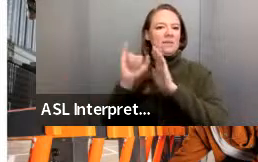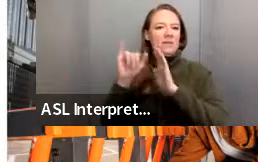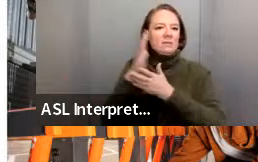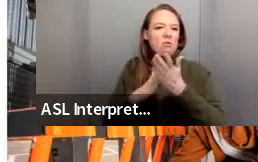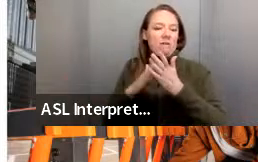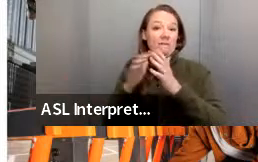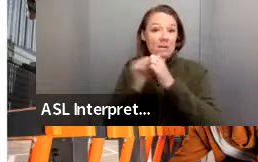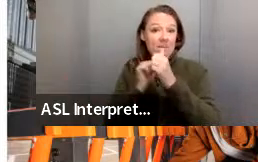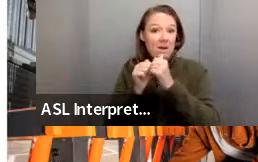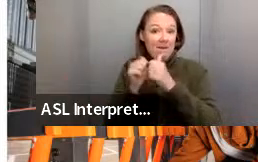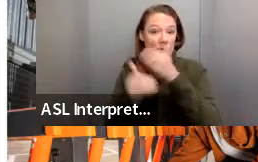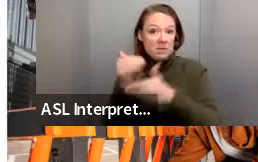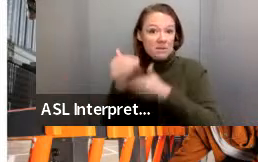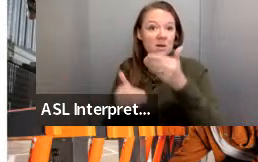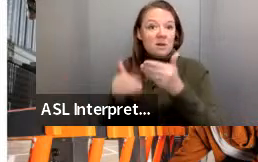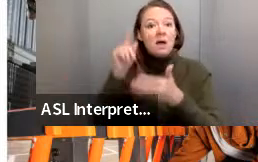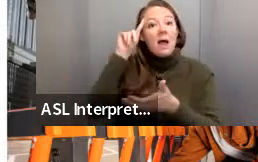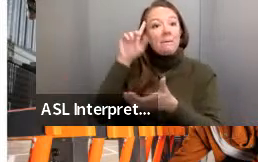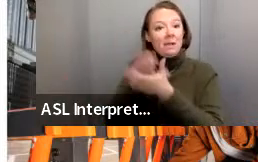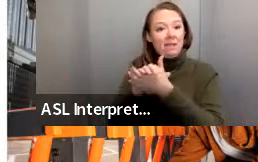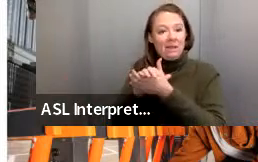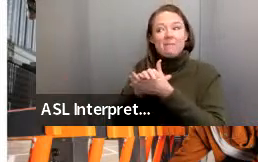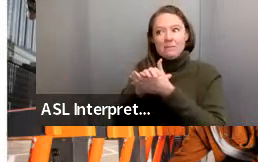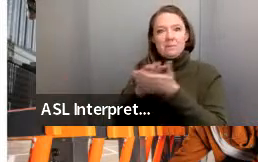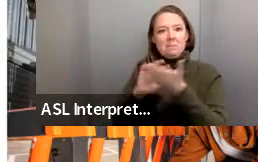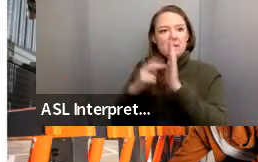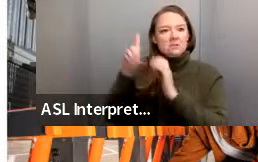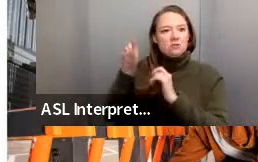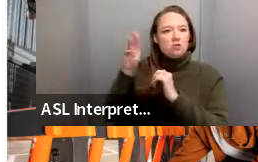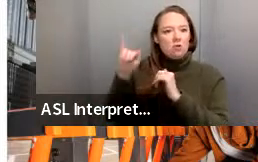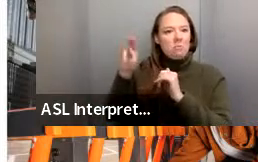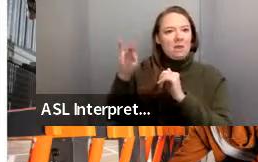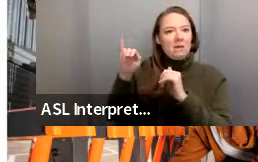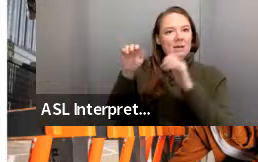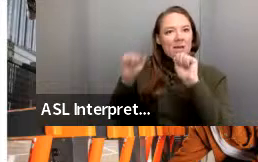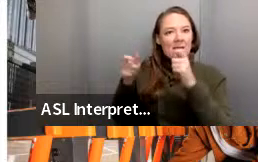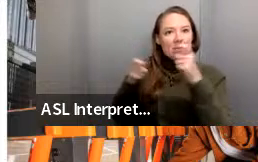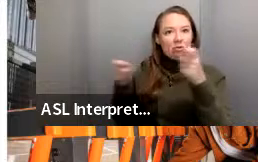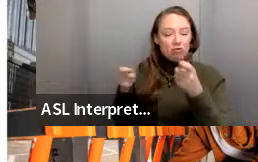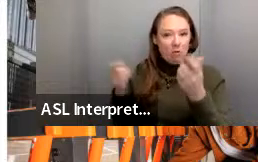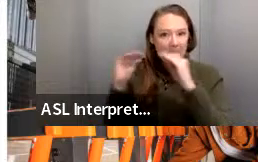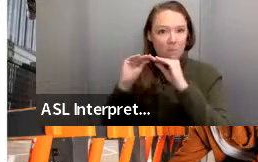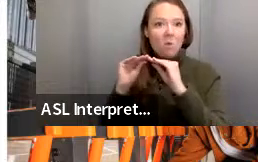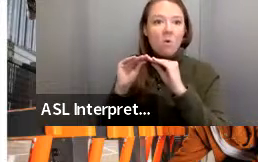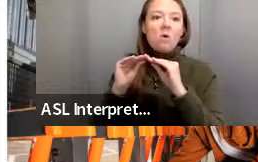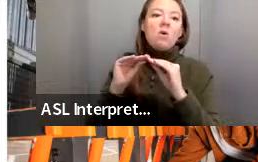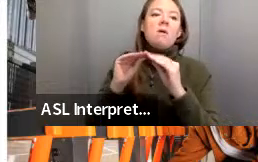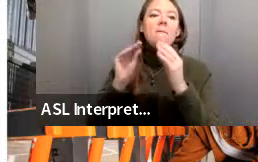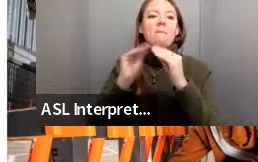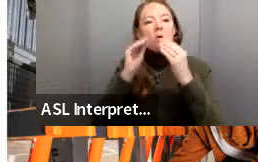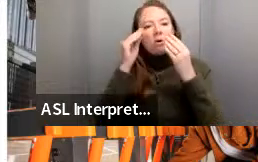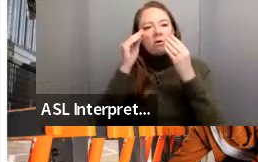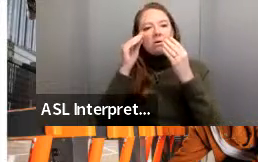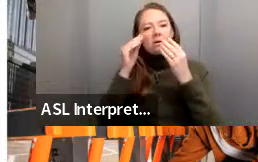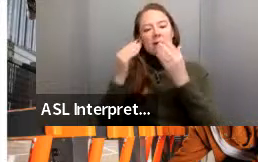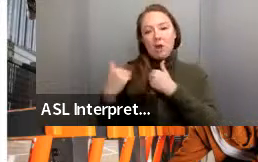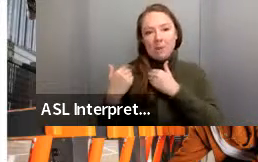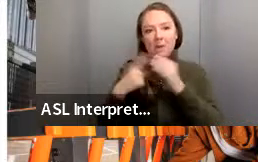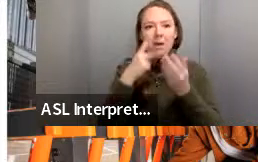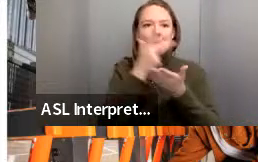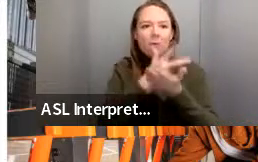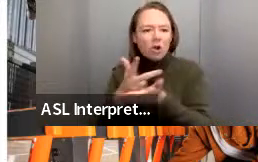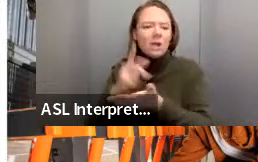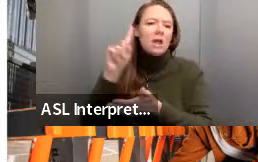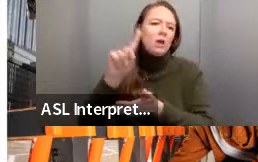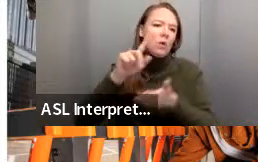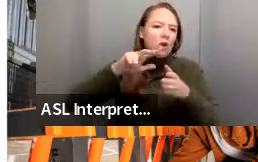that this allows for our control for DOMI with regulations about parking, where scooters are being deployed, and so on. And we do truly